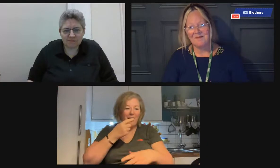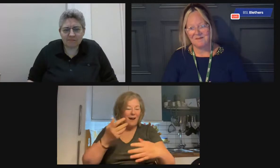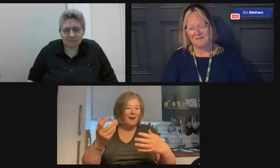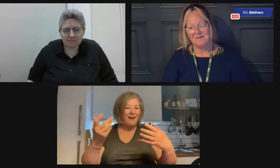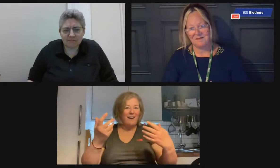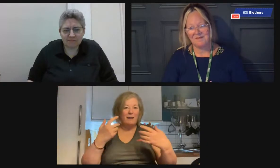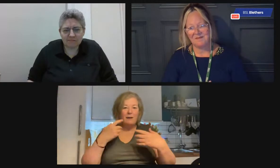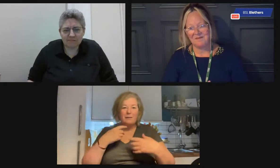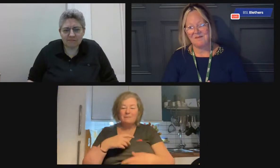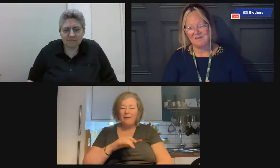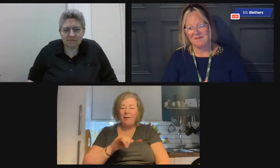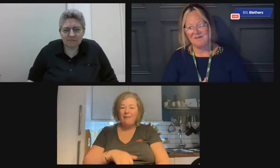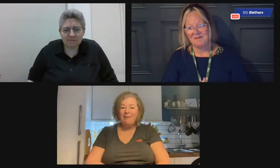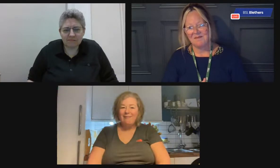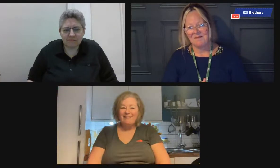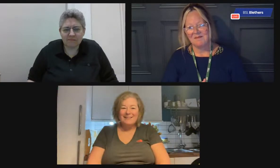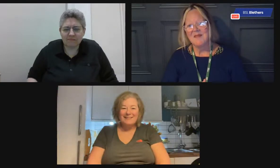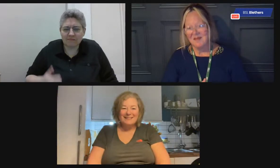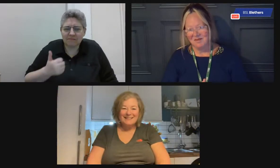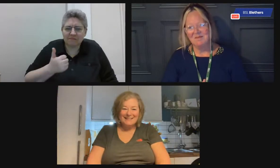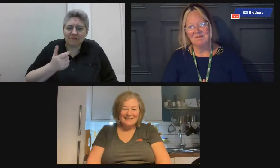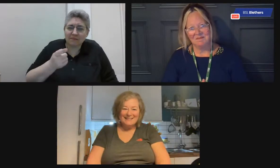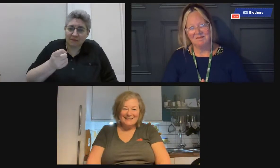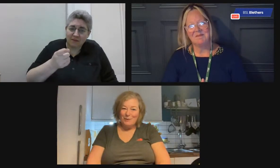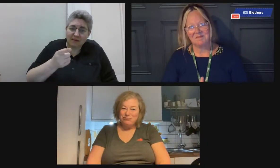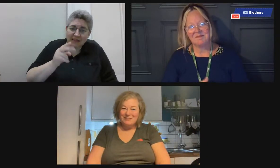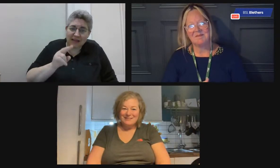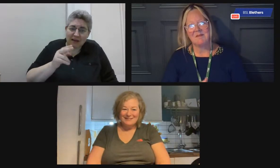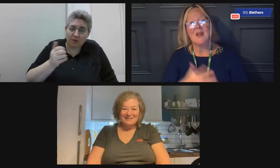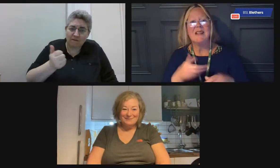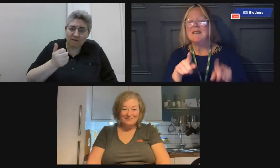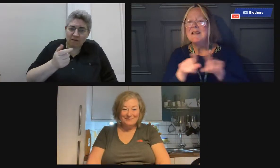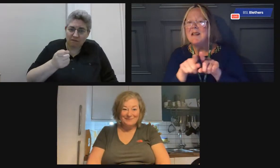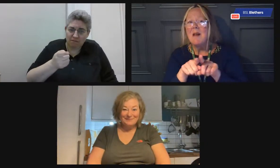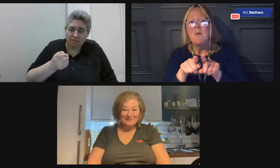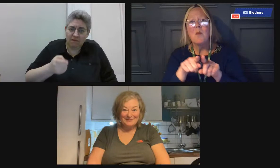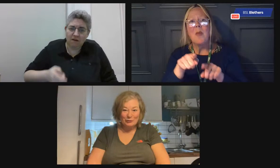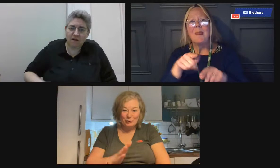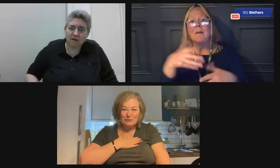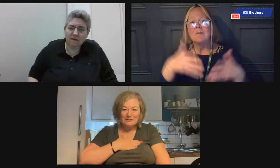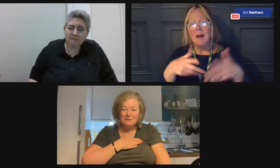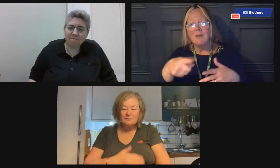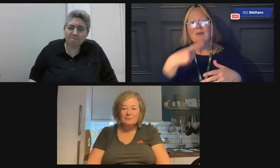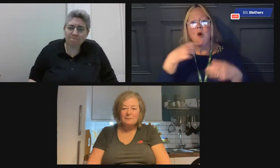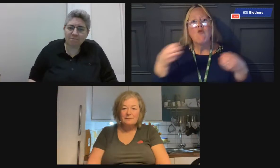had a nosebleed just because of the tablets, but you were all bruised everywhere.